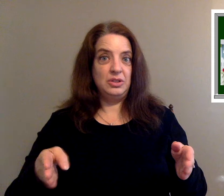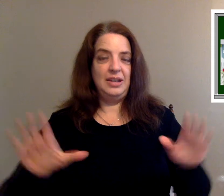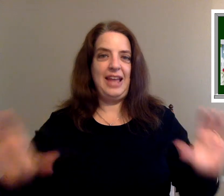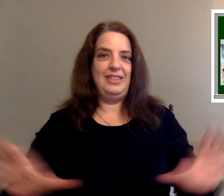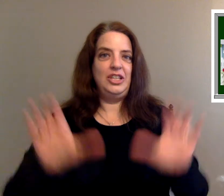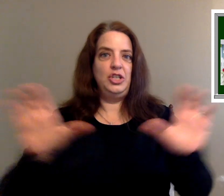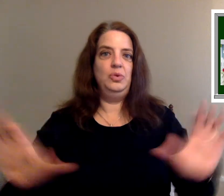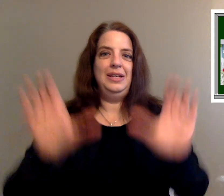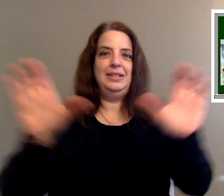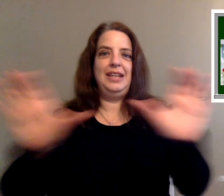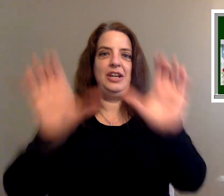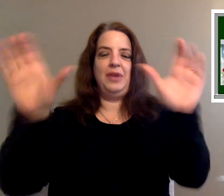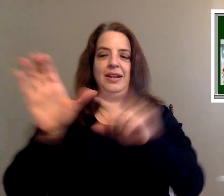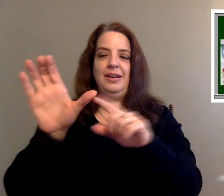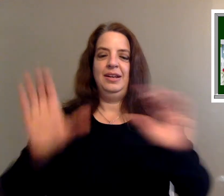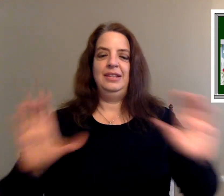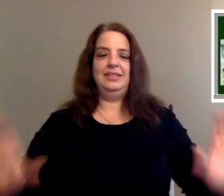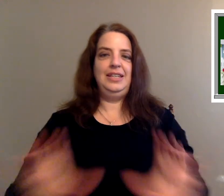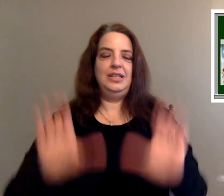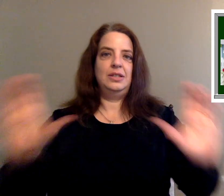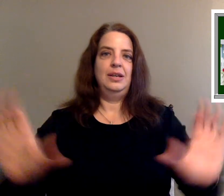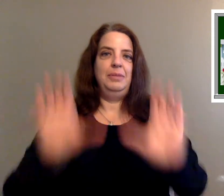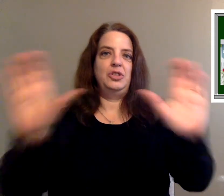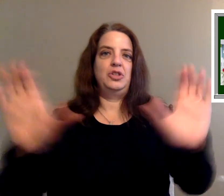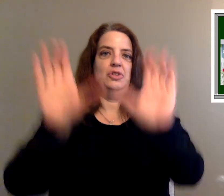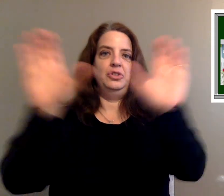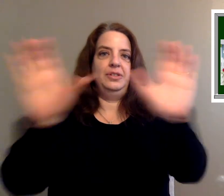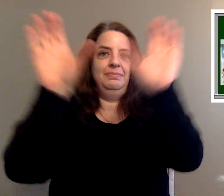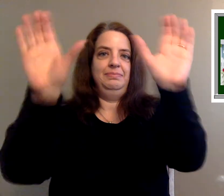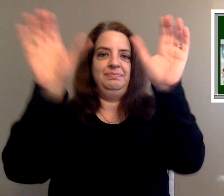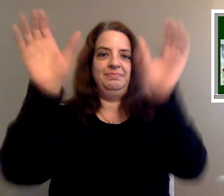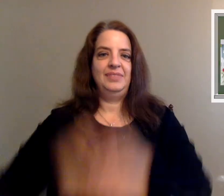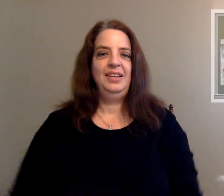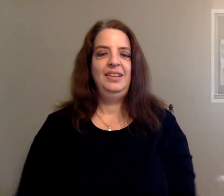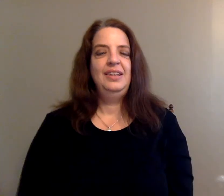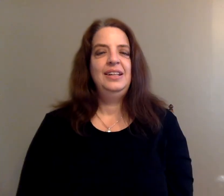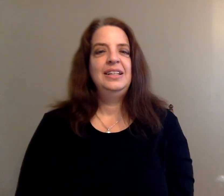and then you decorate it. C's make circles.